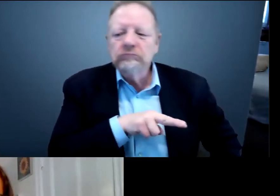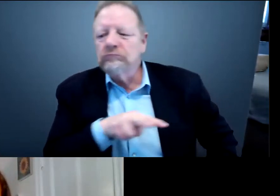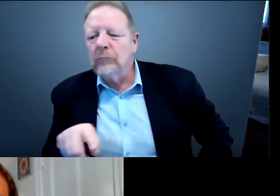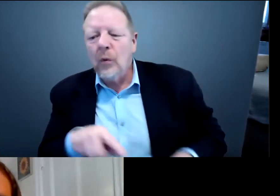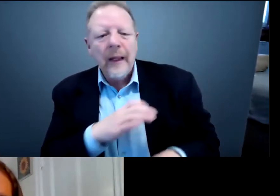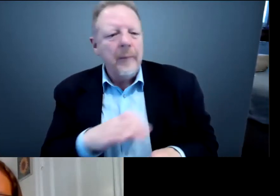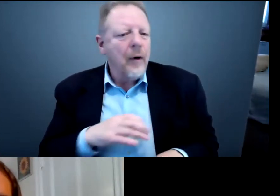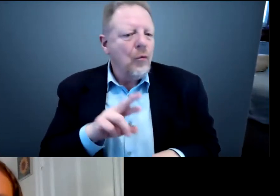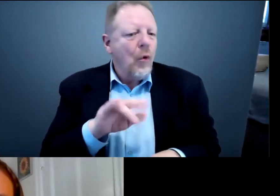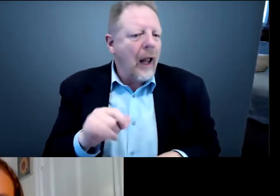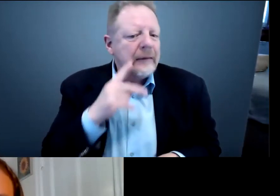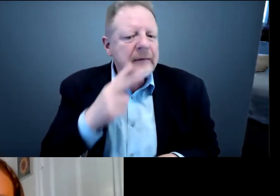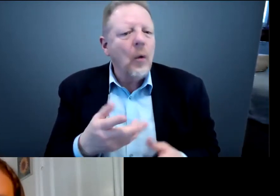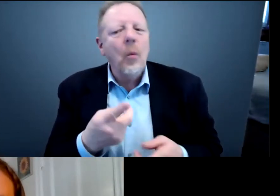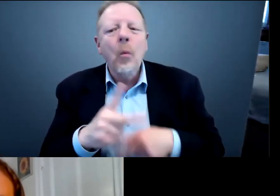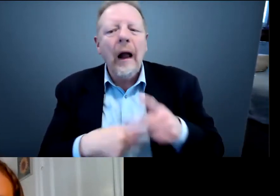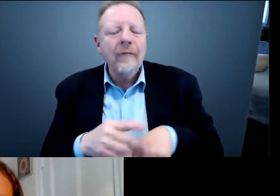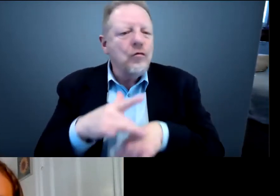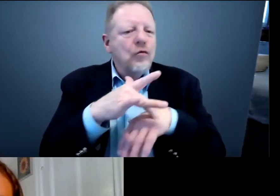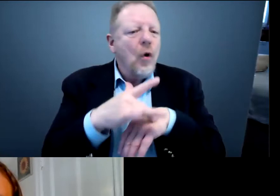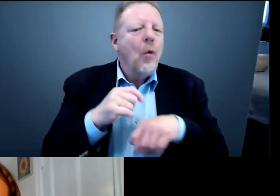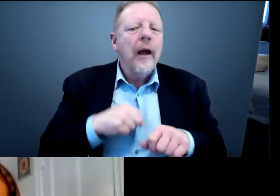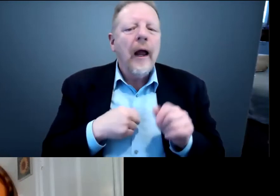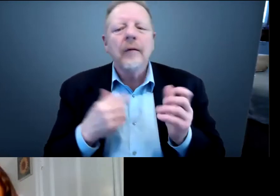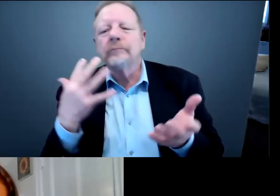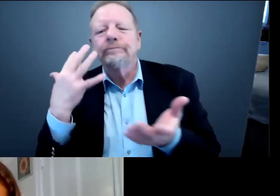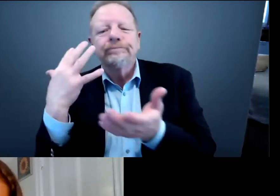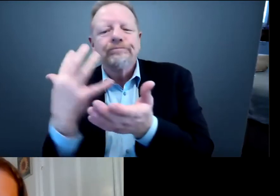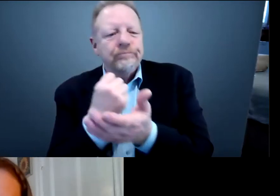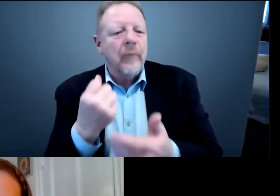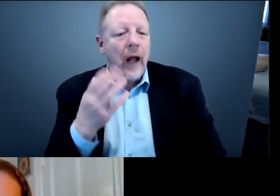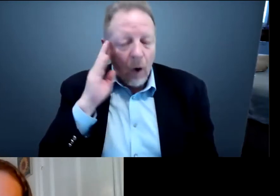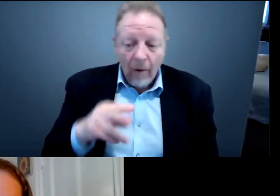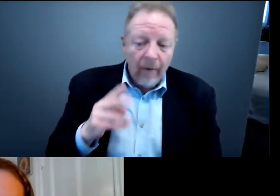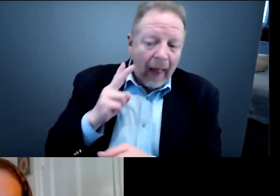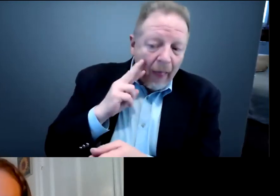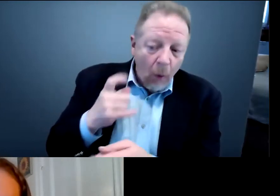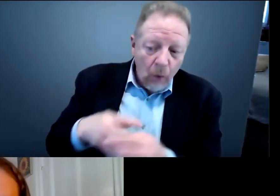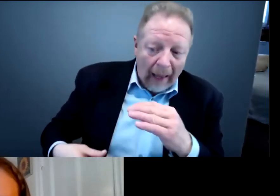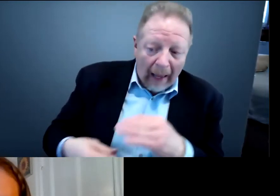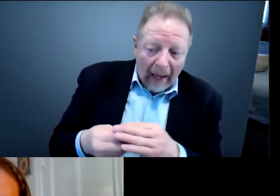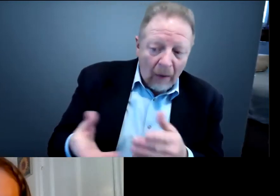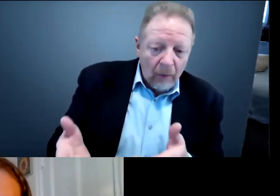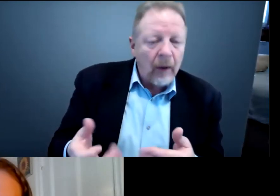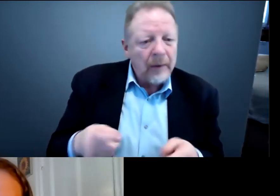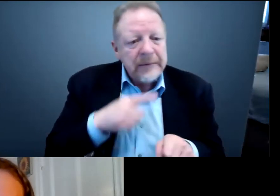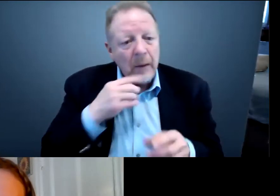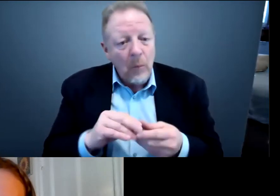I don't know what resources we can tap into. I don't know if Heather wanted to add or say more,